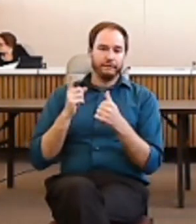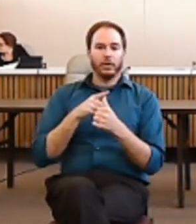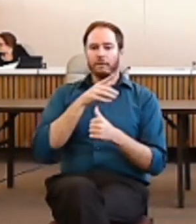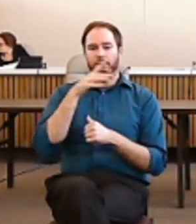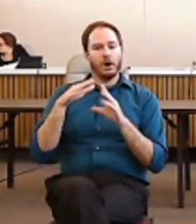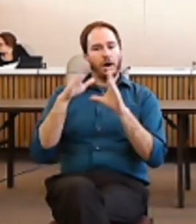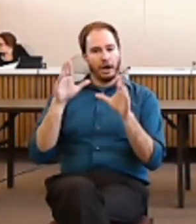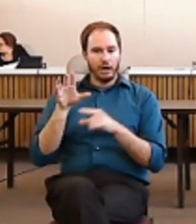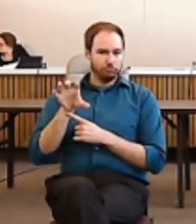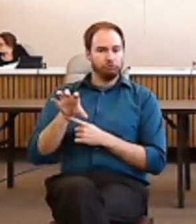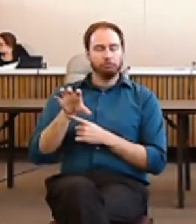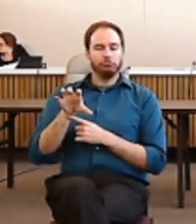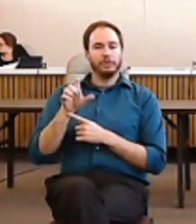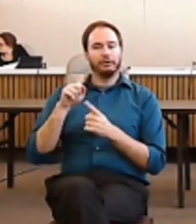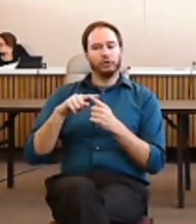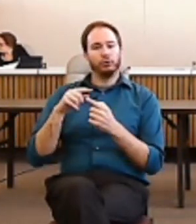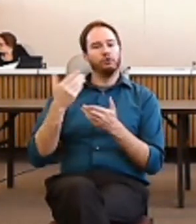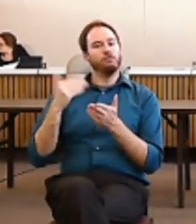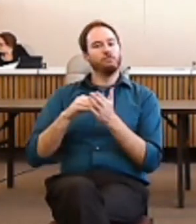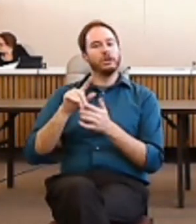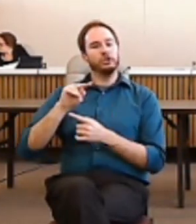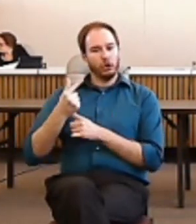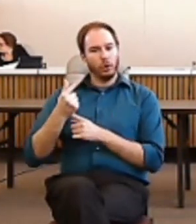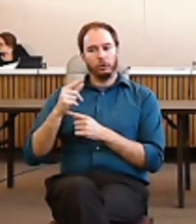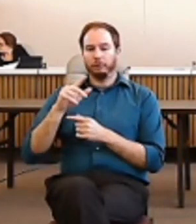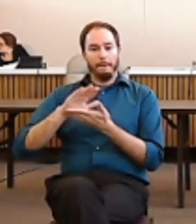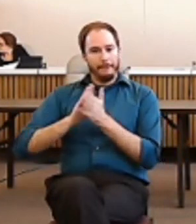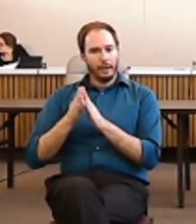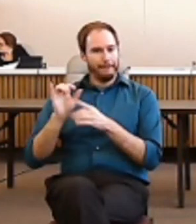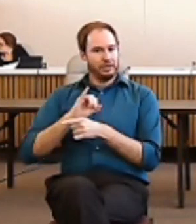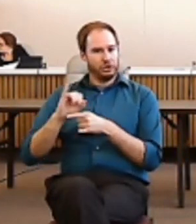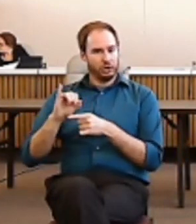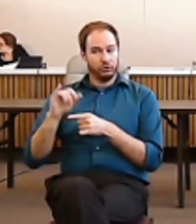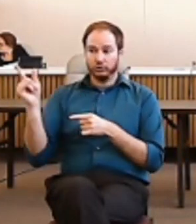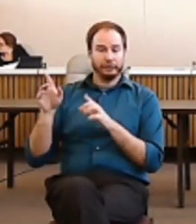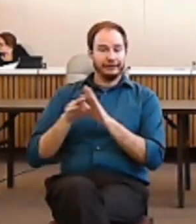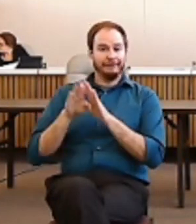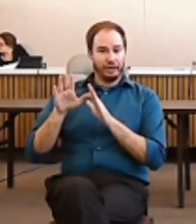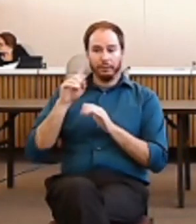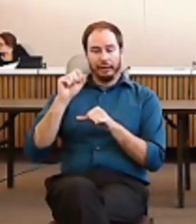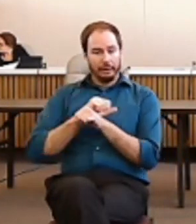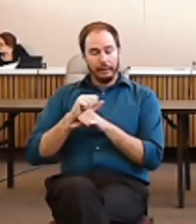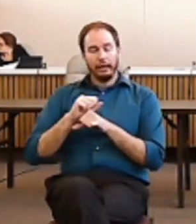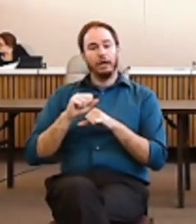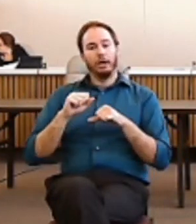farmhouse for that area that was rezoned in industrial. The developer built